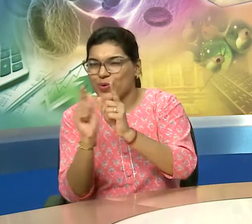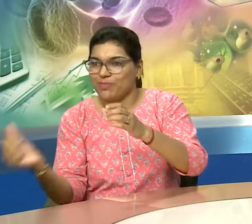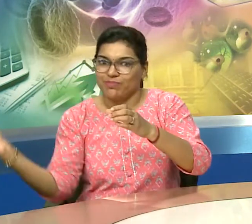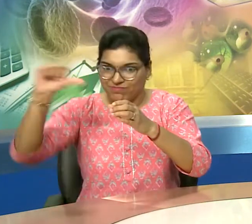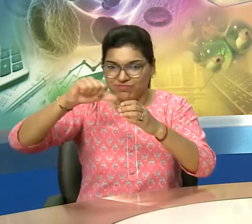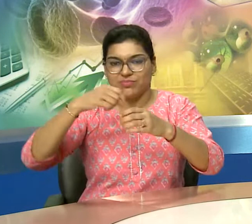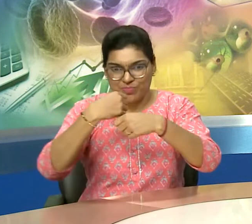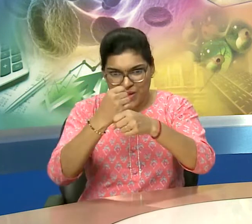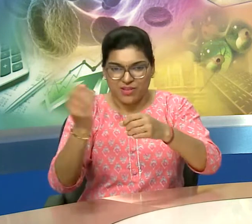same work.